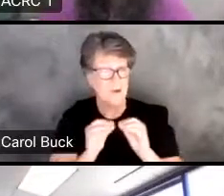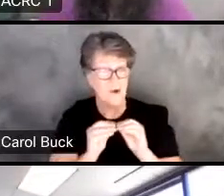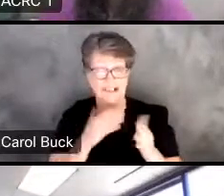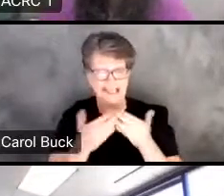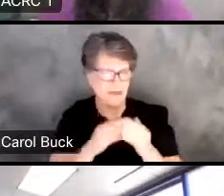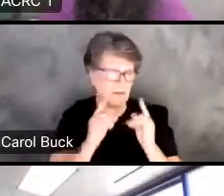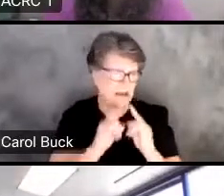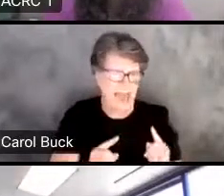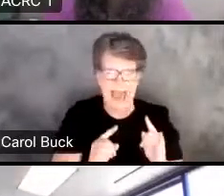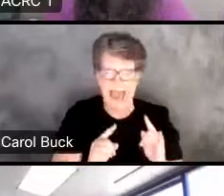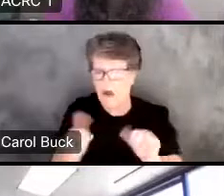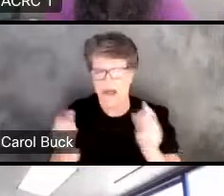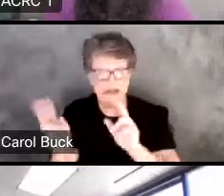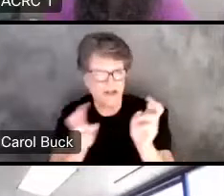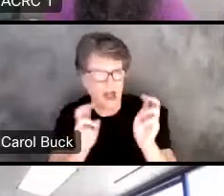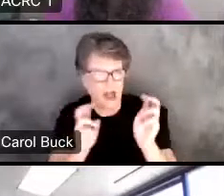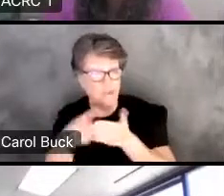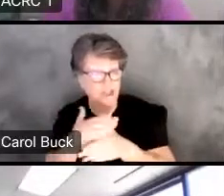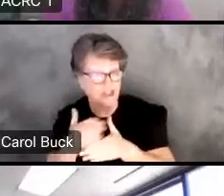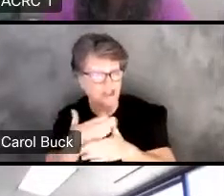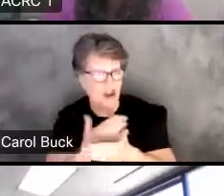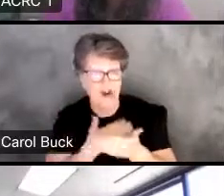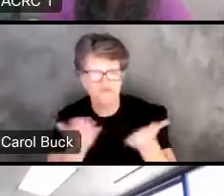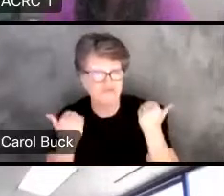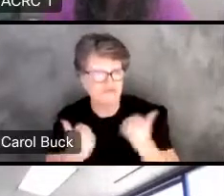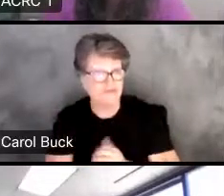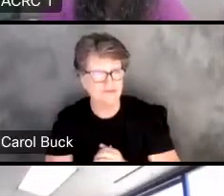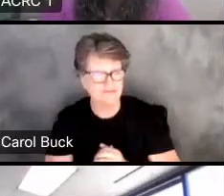about camp or anything else. If you guys have anything to share, please feel free.